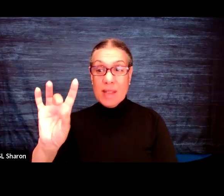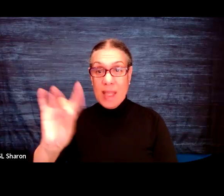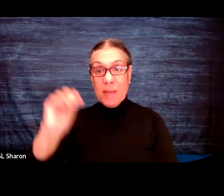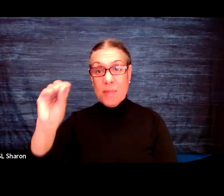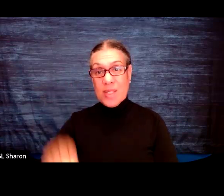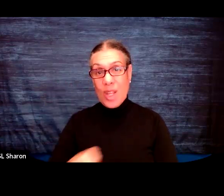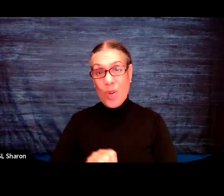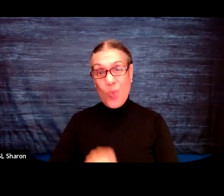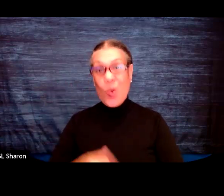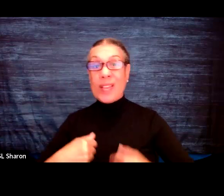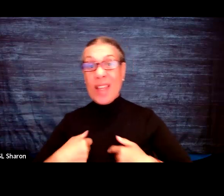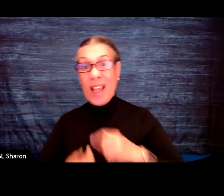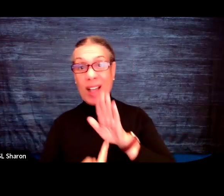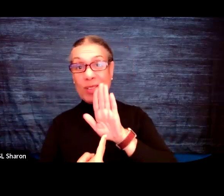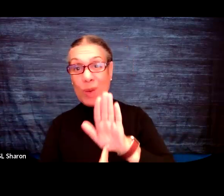about.